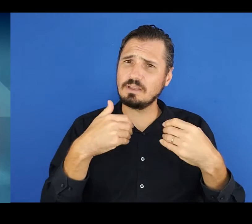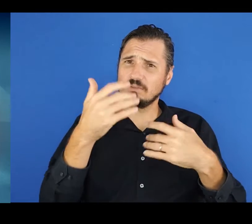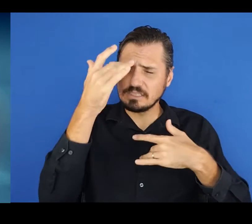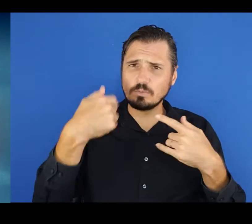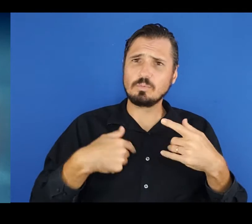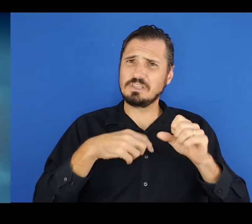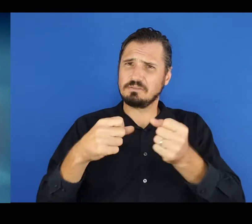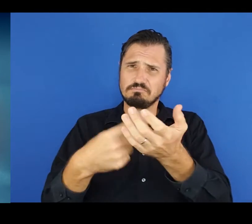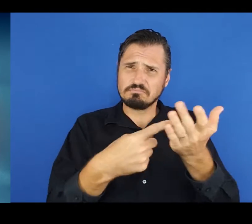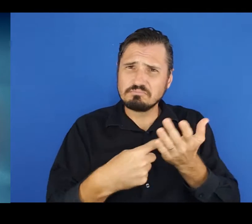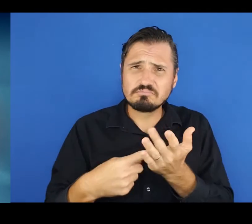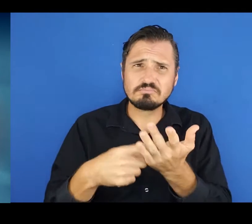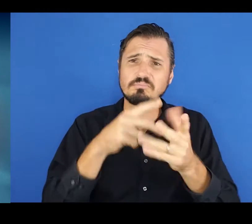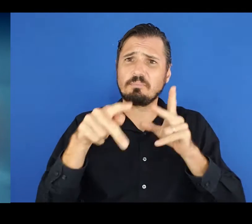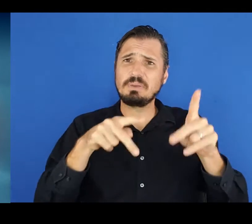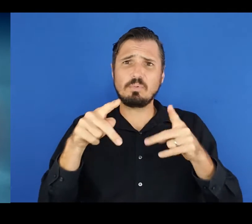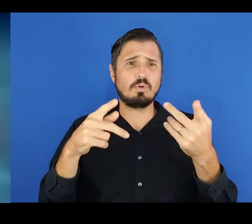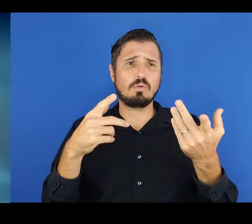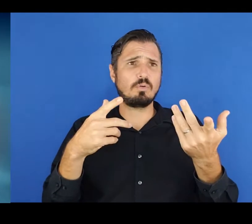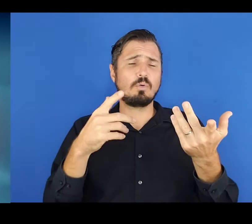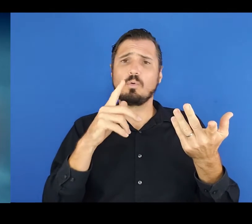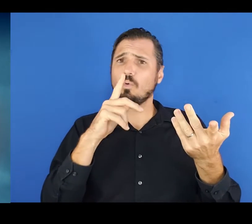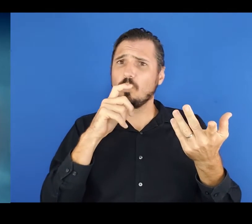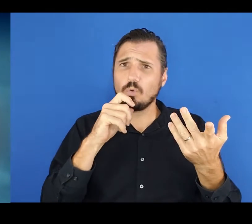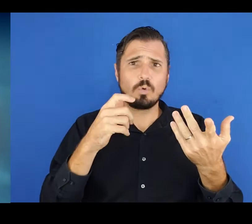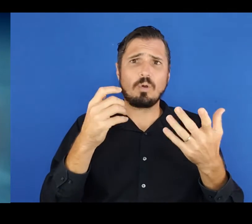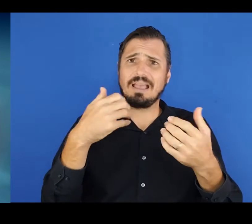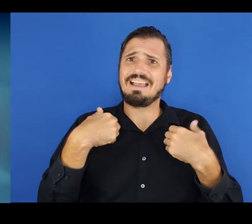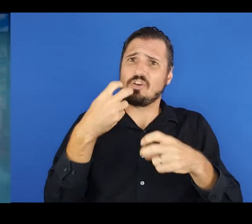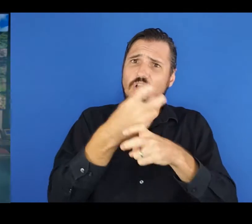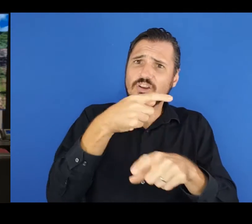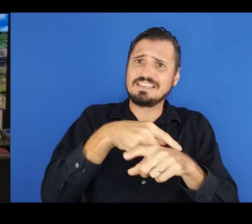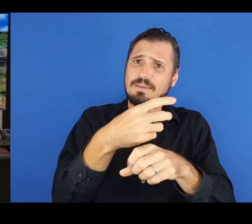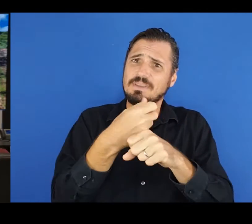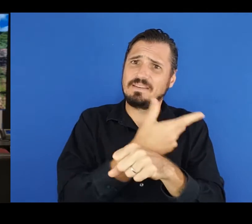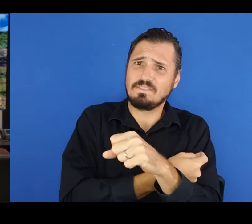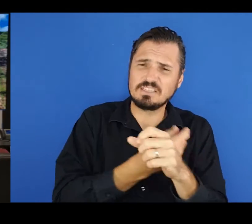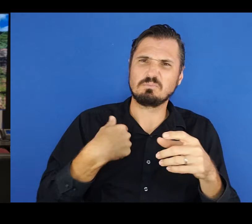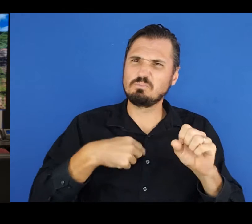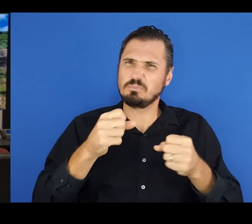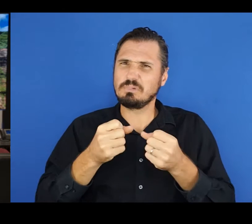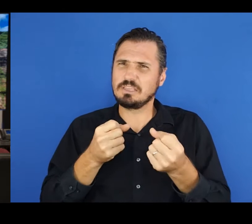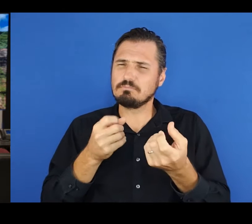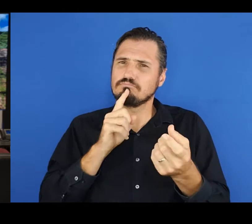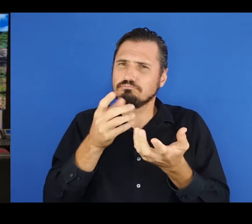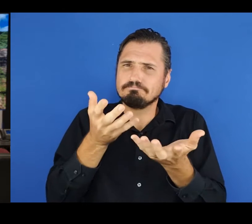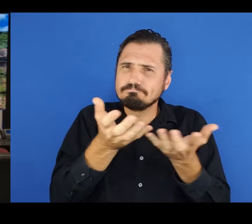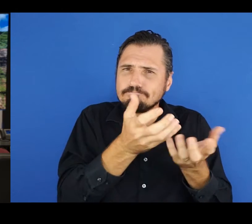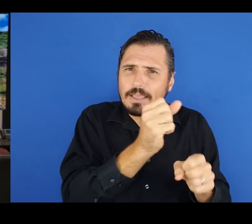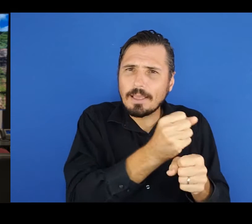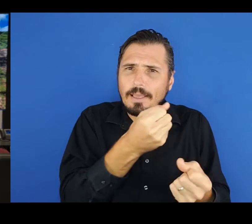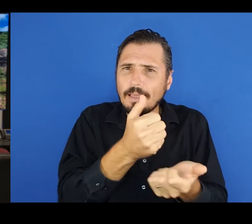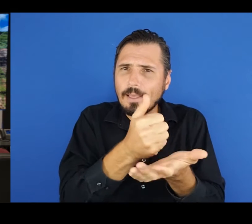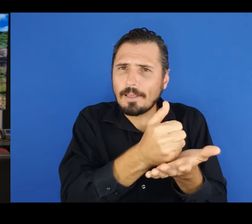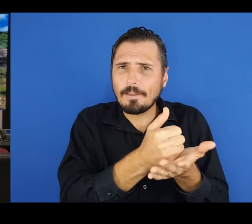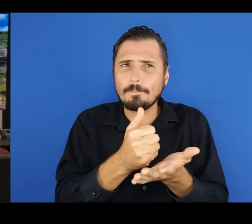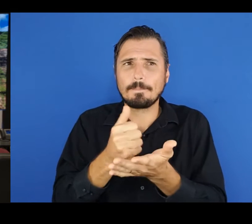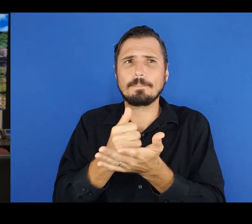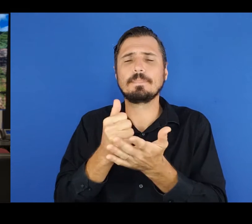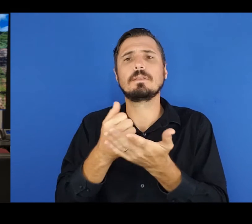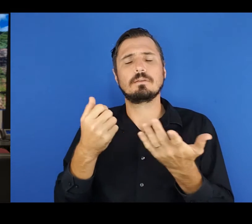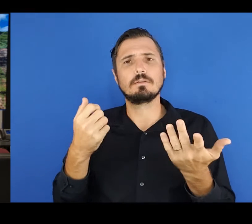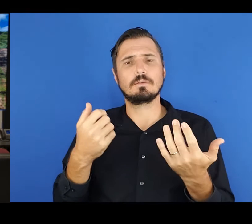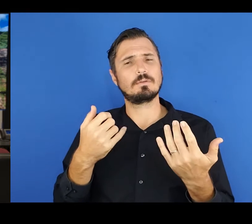and education with those who have more difficulty accessing vaccinations. Strong partnerships and widespread vaccine availability